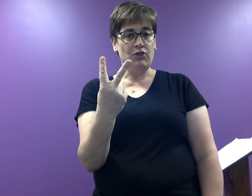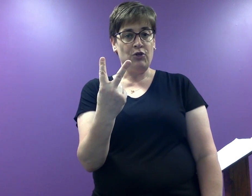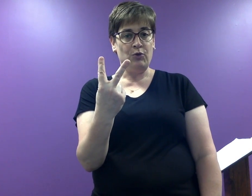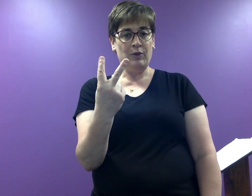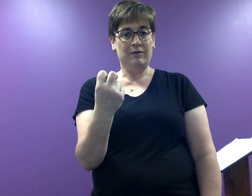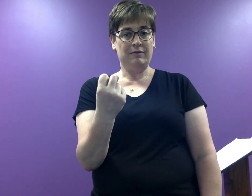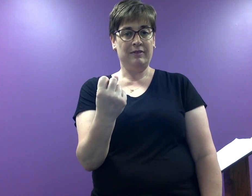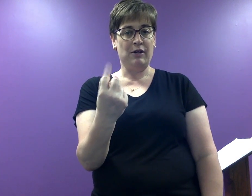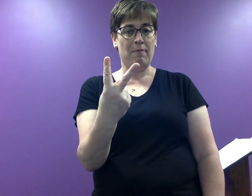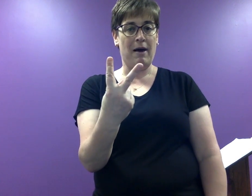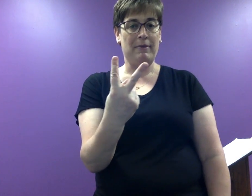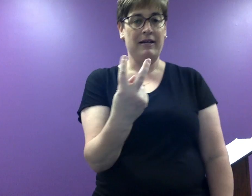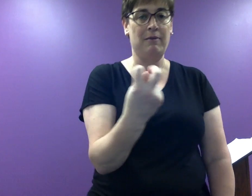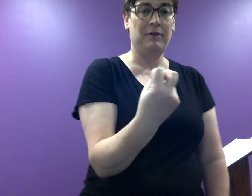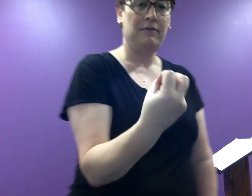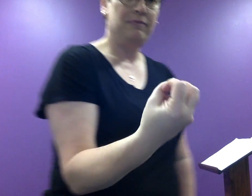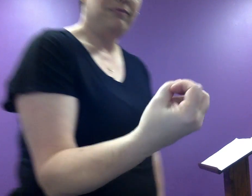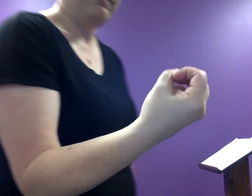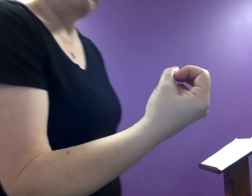2 that are popping up.